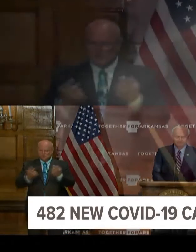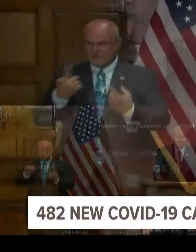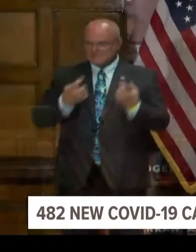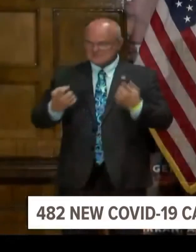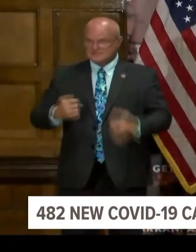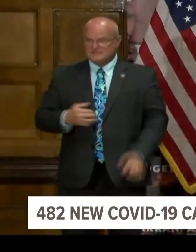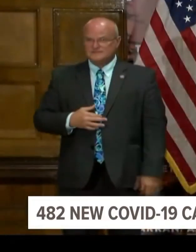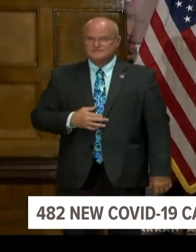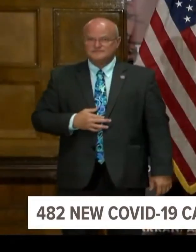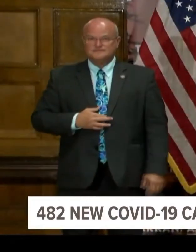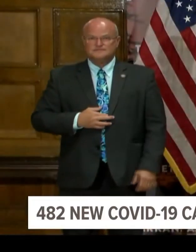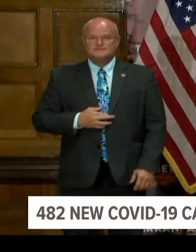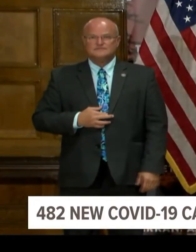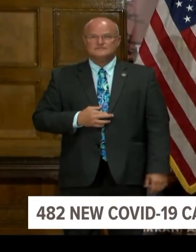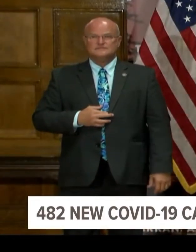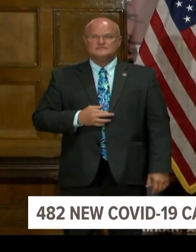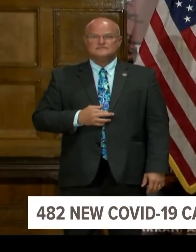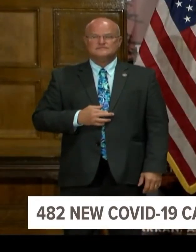questions.